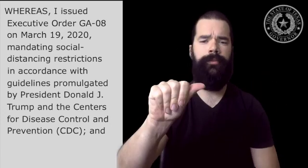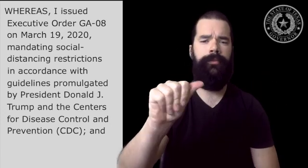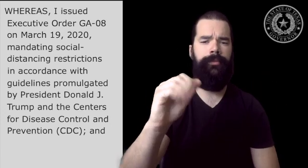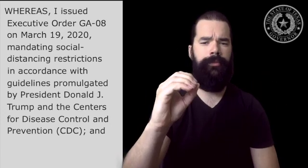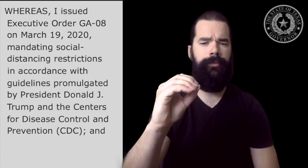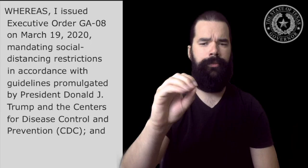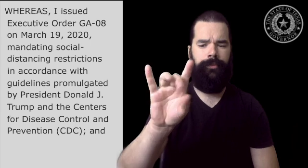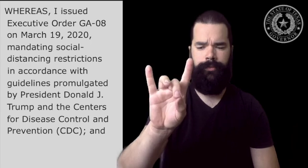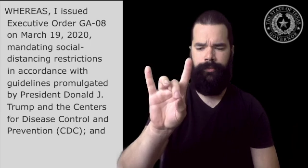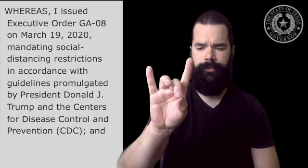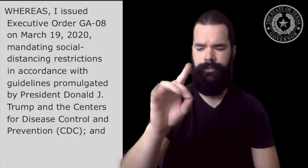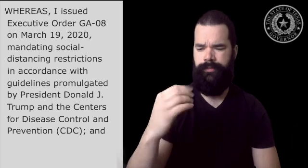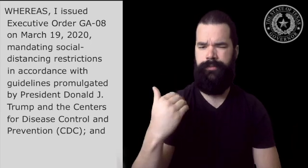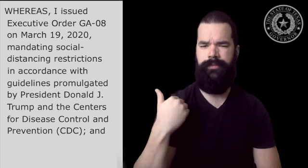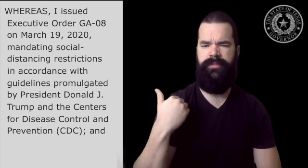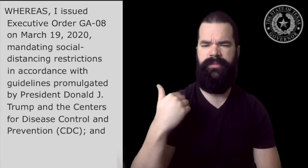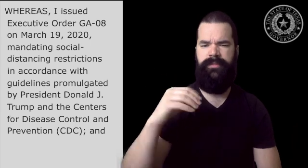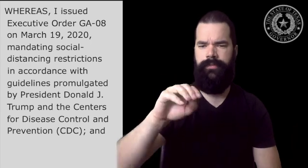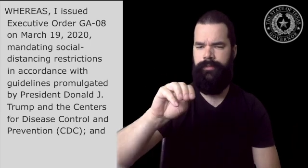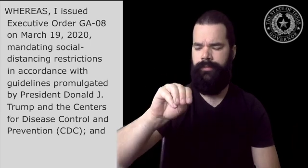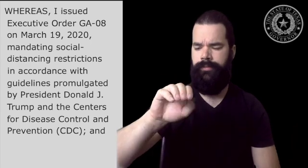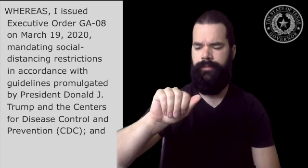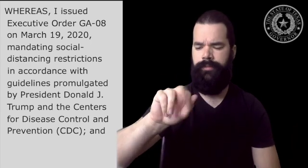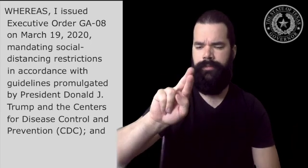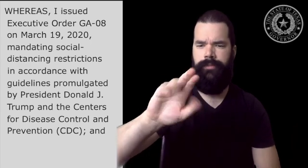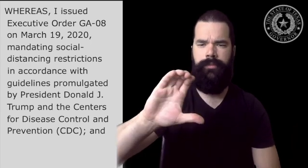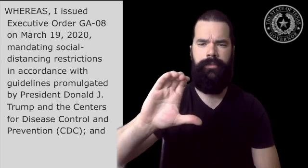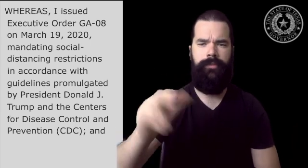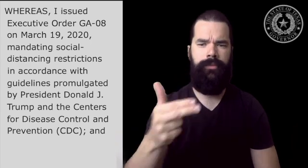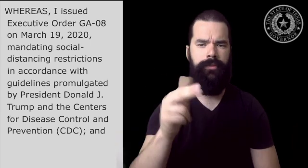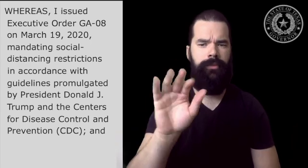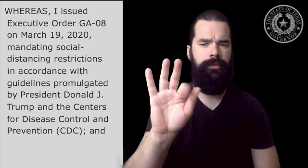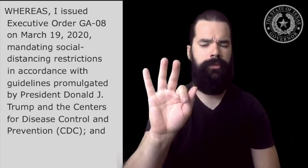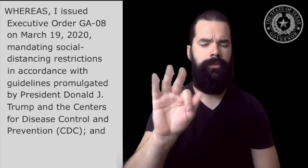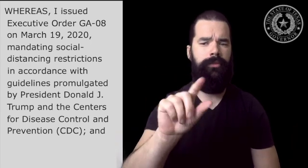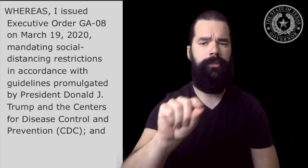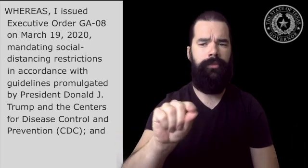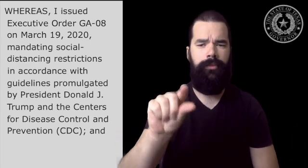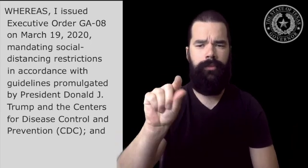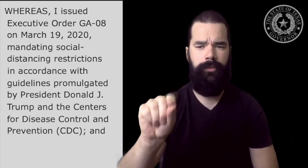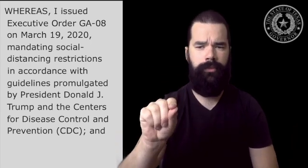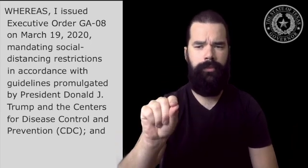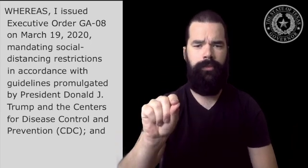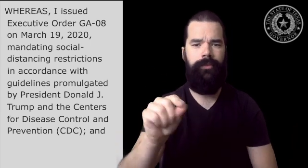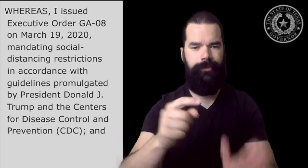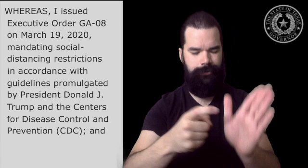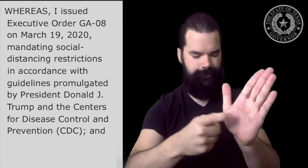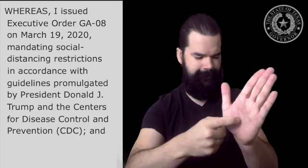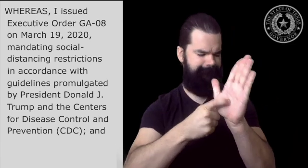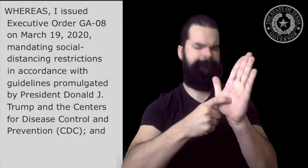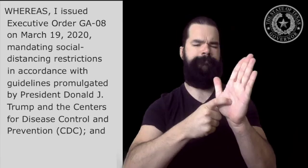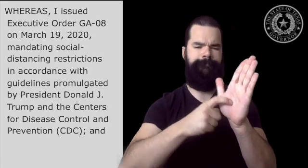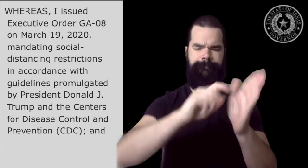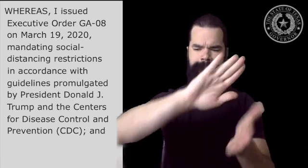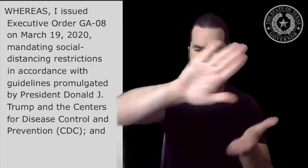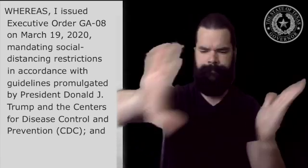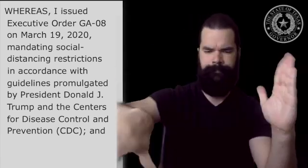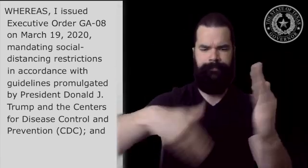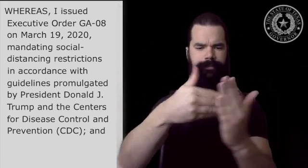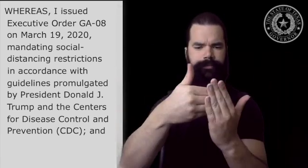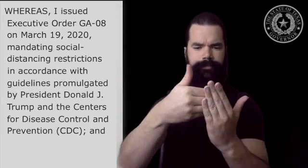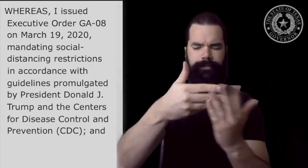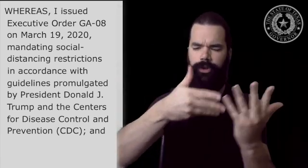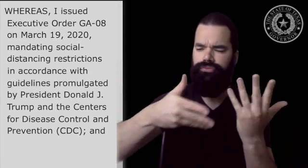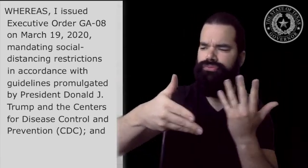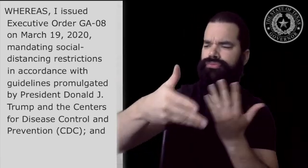whereas I issued Executive Order GA08 on March 19, 2020, mandating